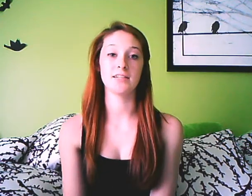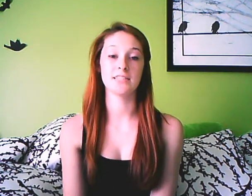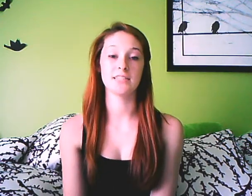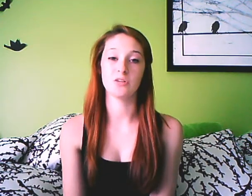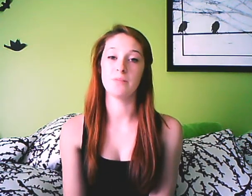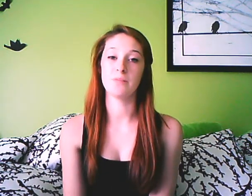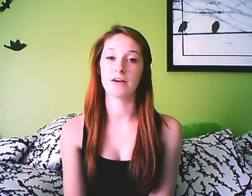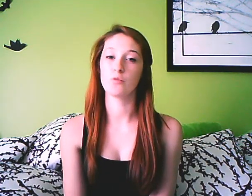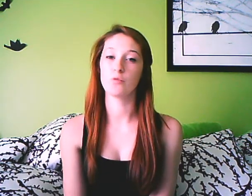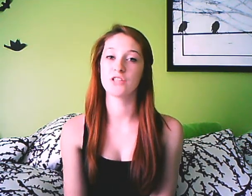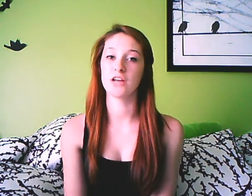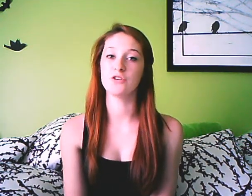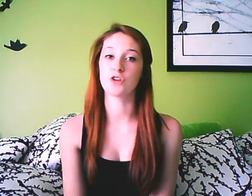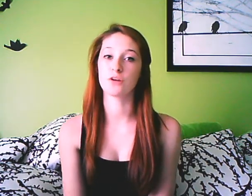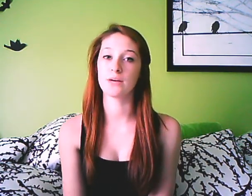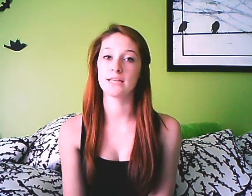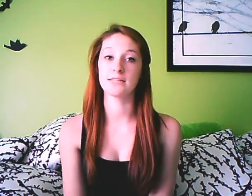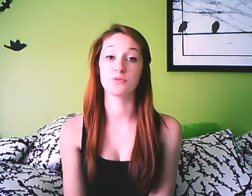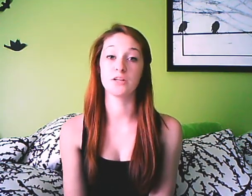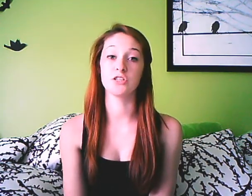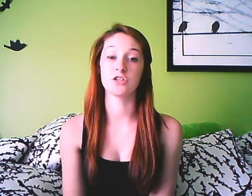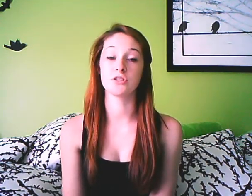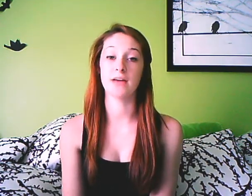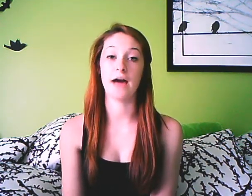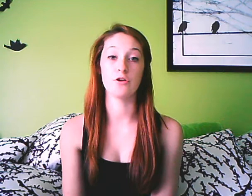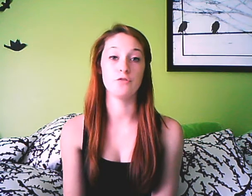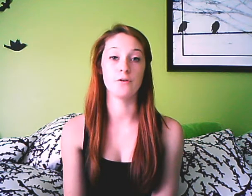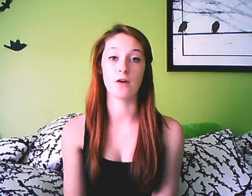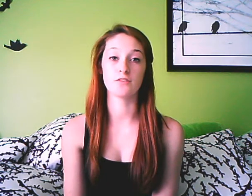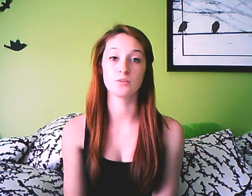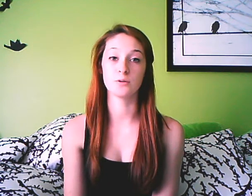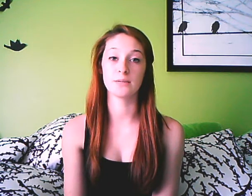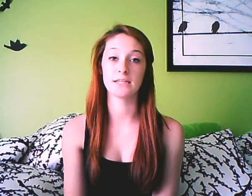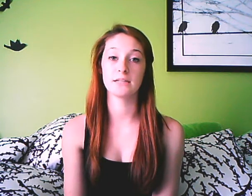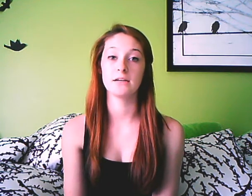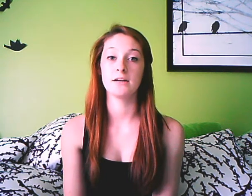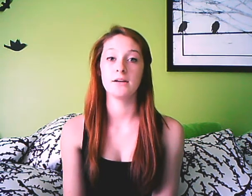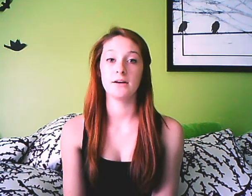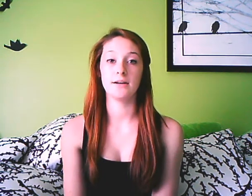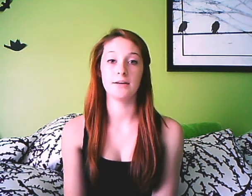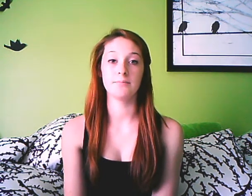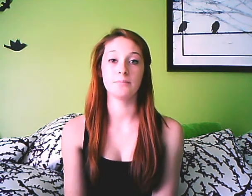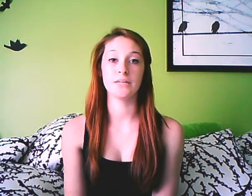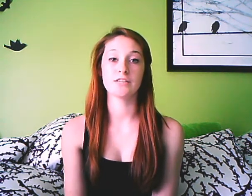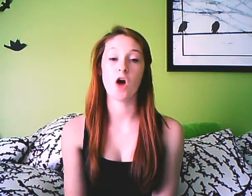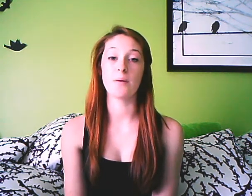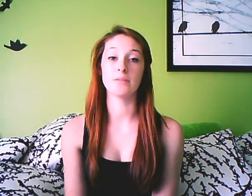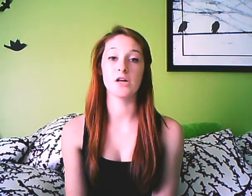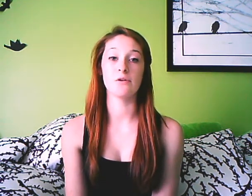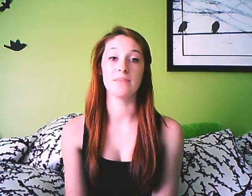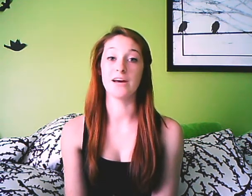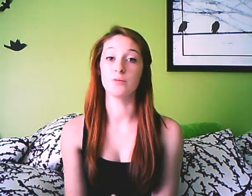doesn't really matter which side you start with. It's really just how you feel comfortable with it. Please comment below if it helps or